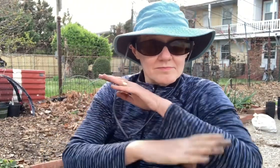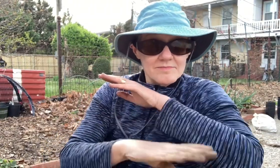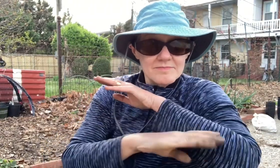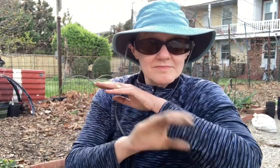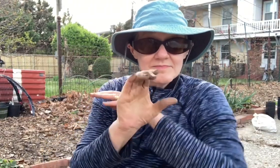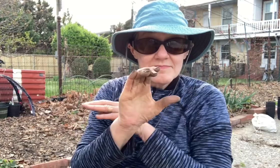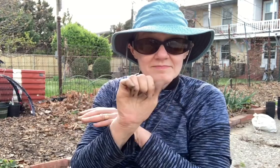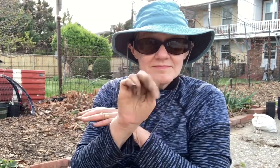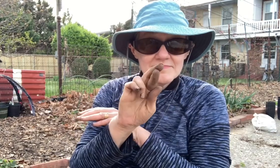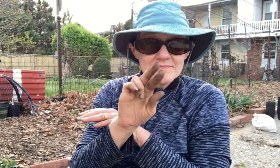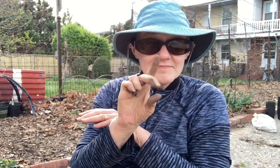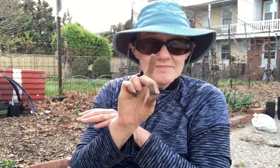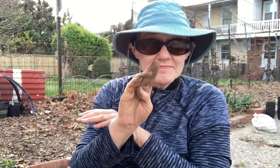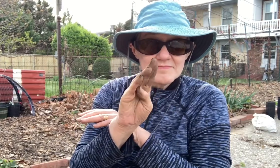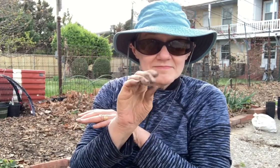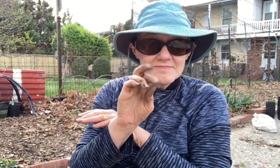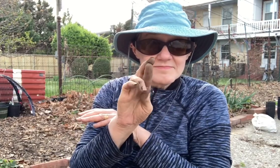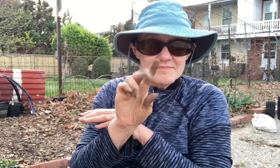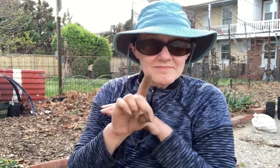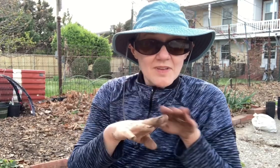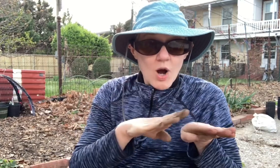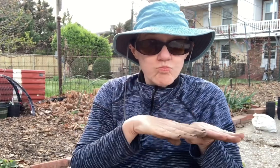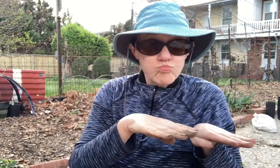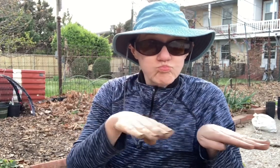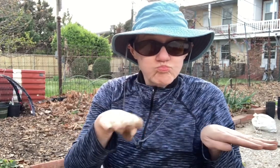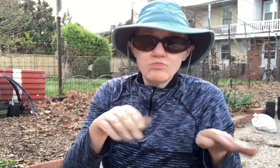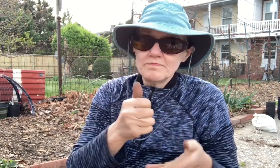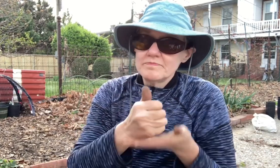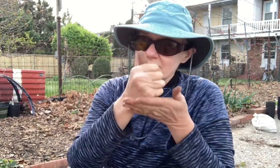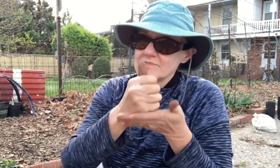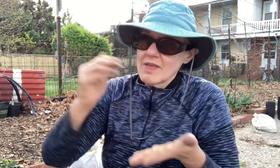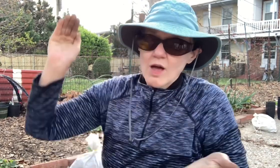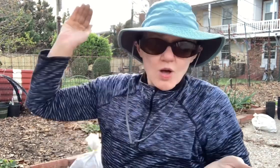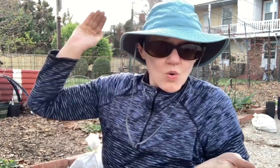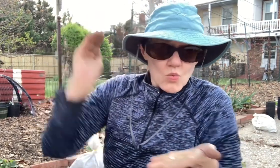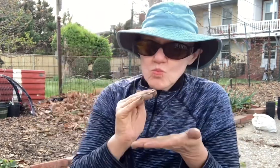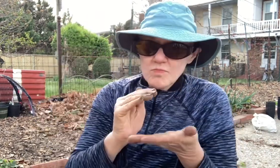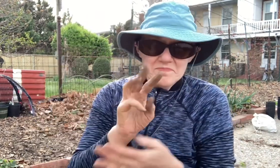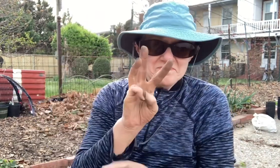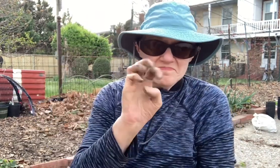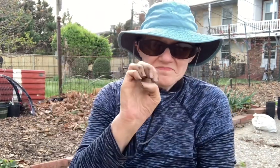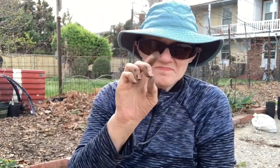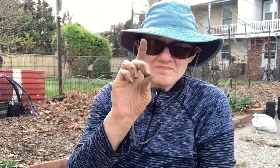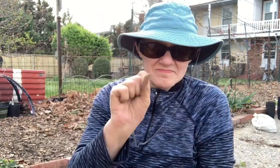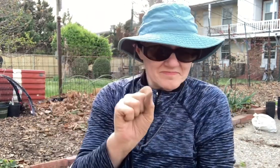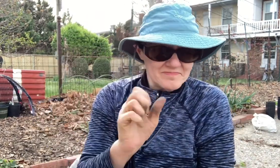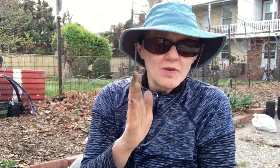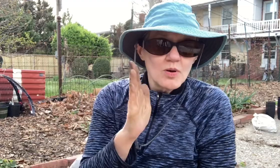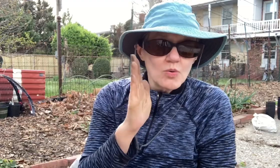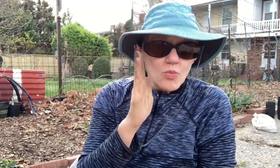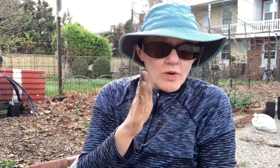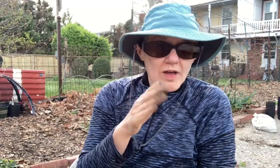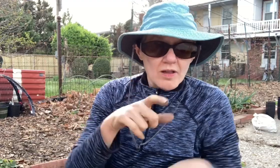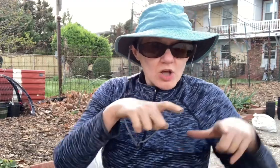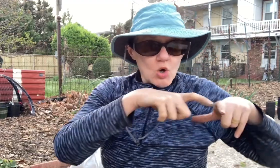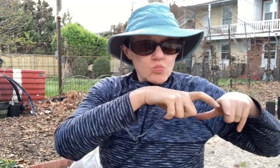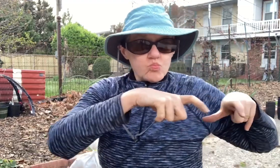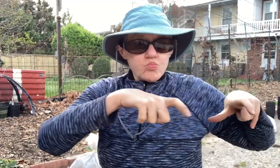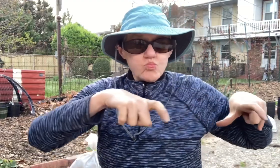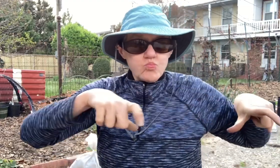vegetable crop that doesn't do well with weeds. But again, sheet mulching with cardboard helps. I don't have